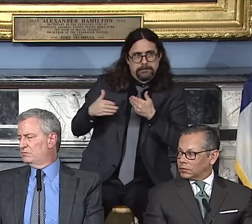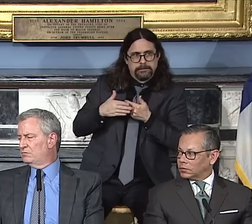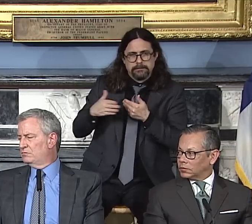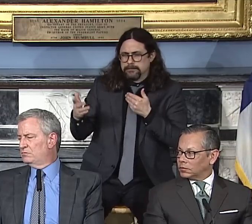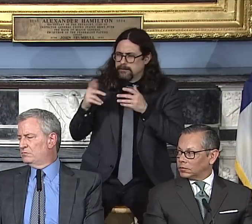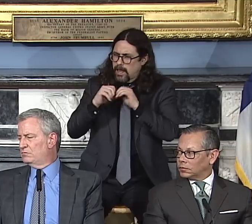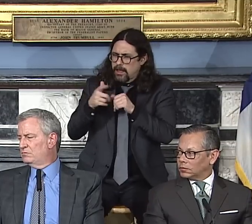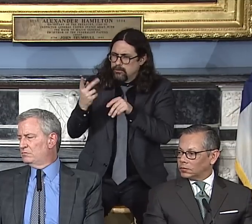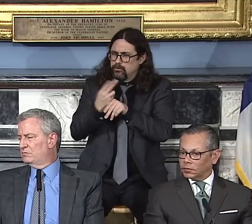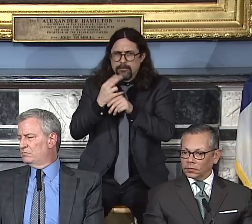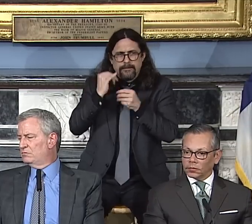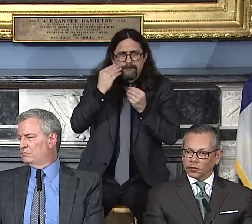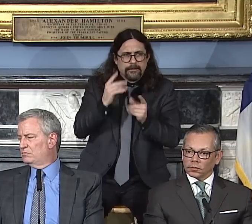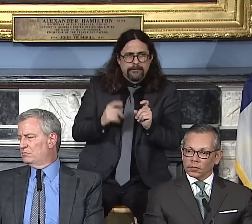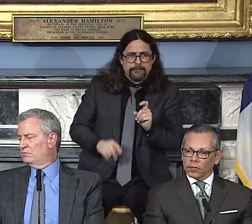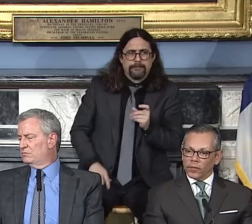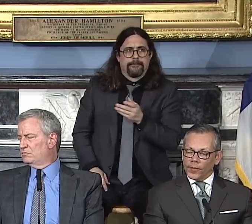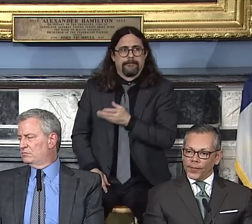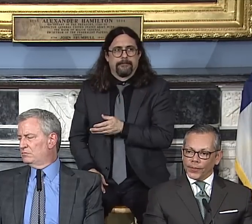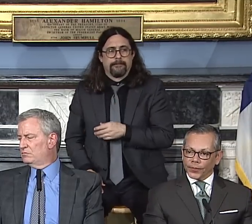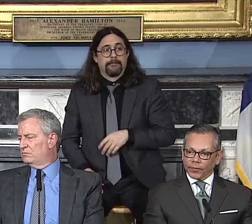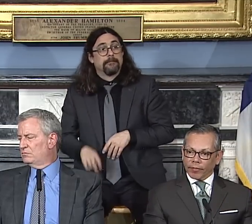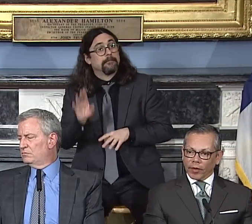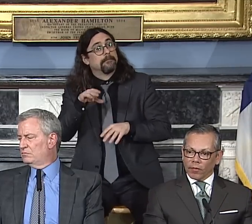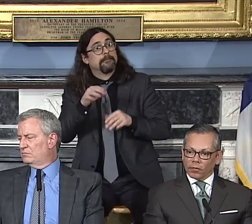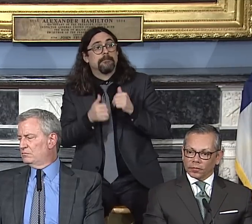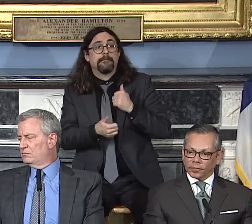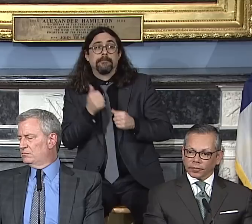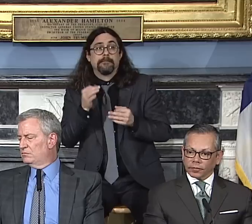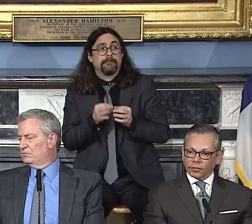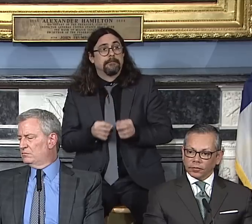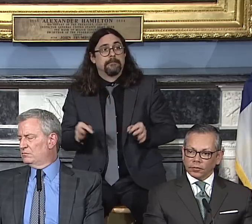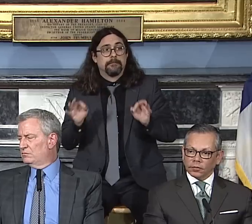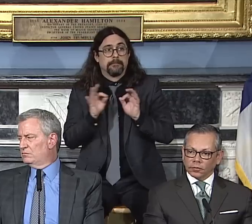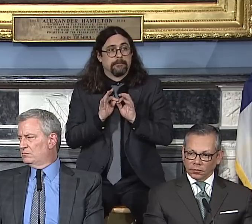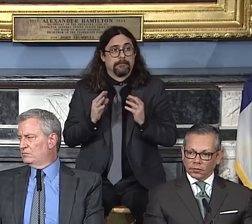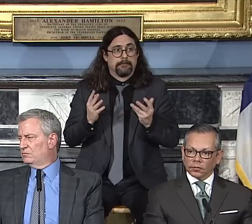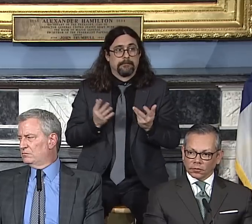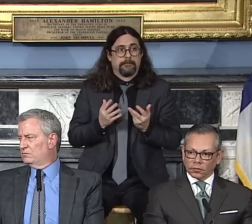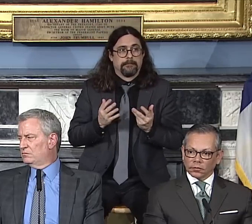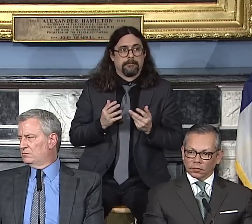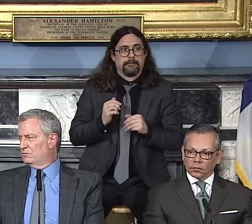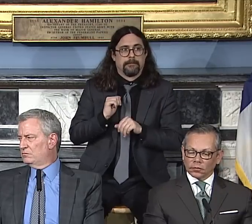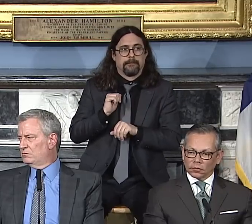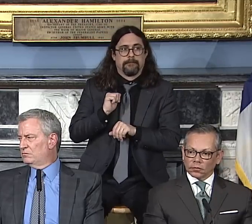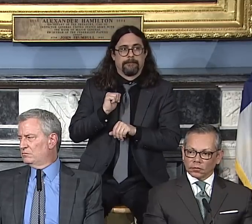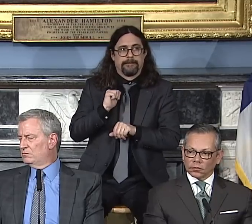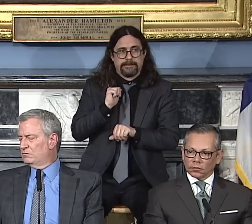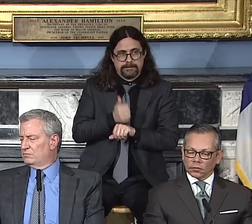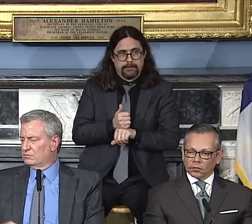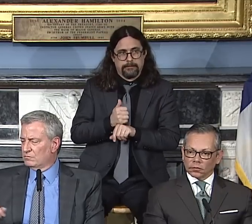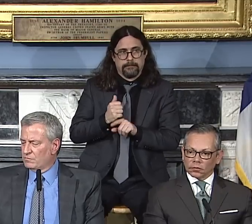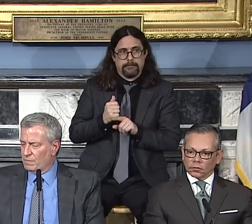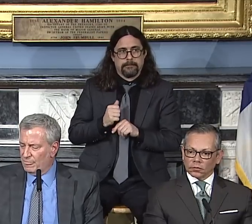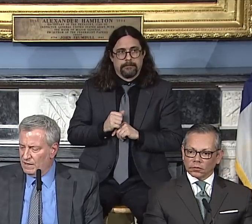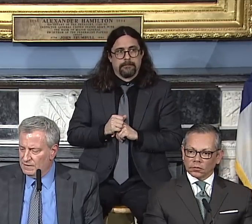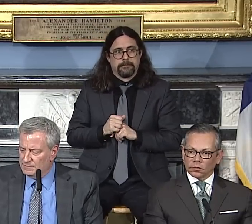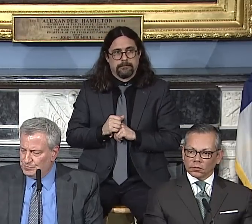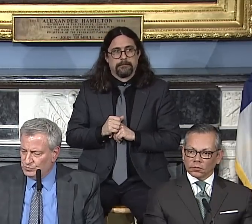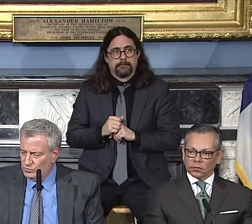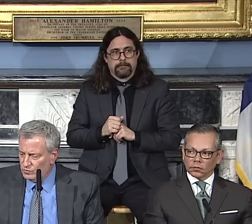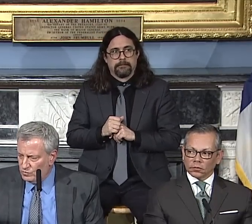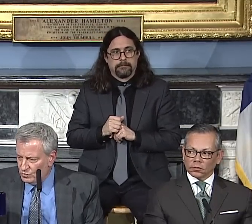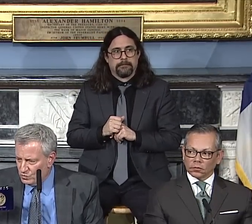we put social distancing in place, it is to slow the spread and to reduce the potential